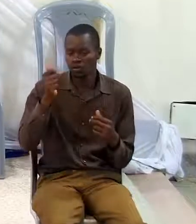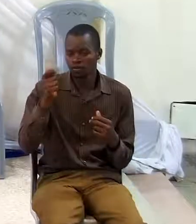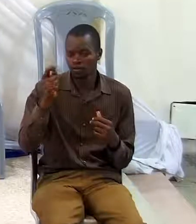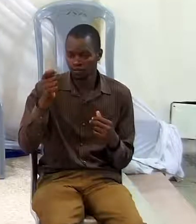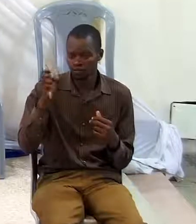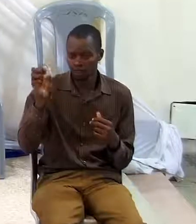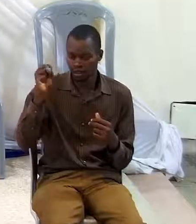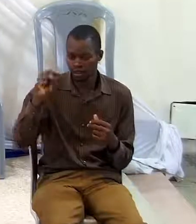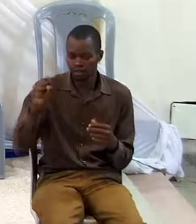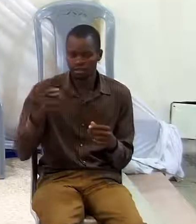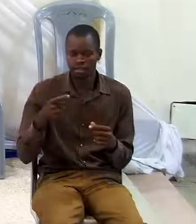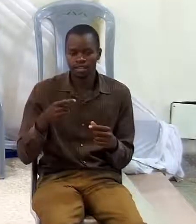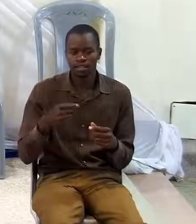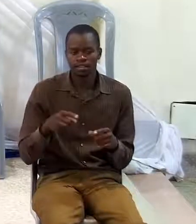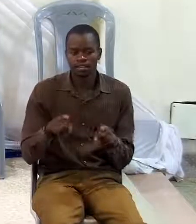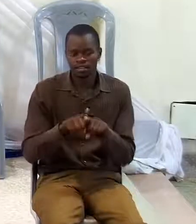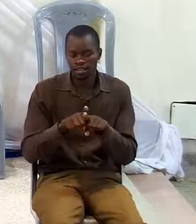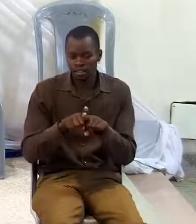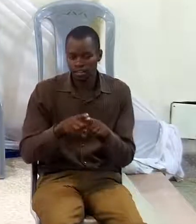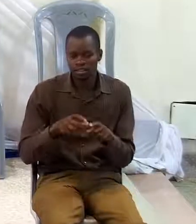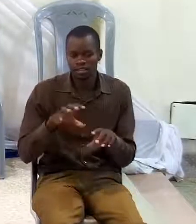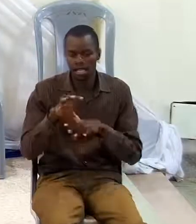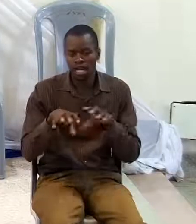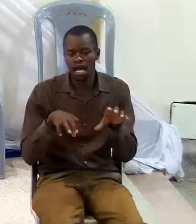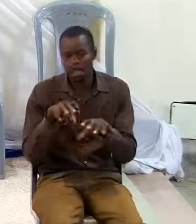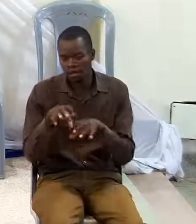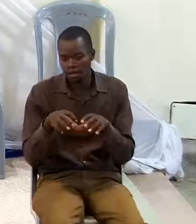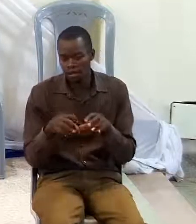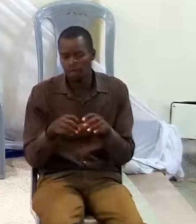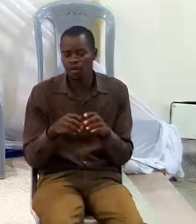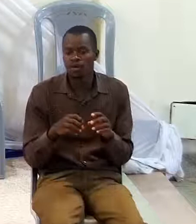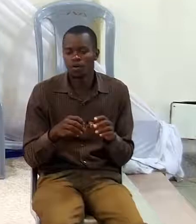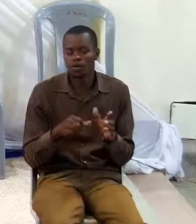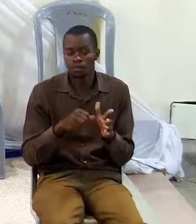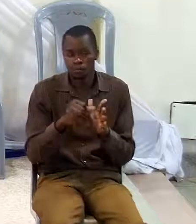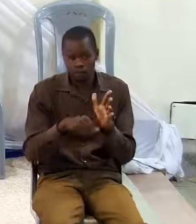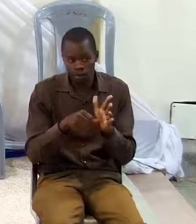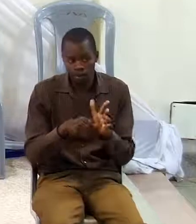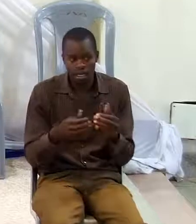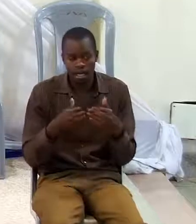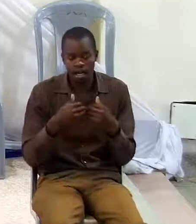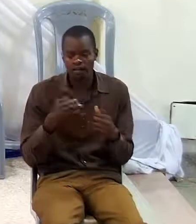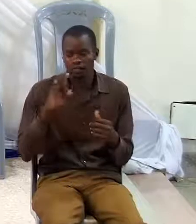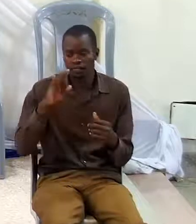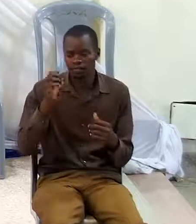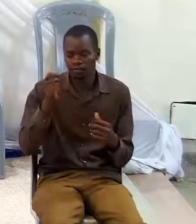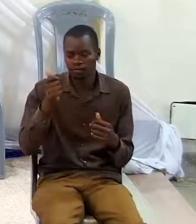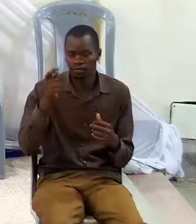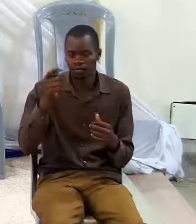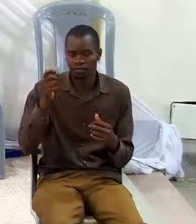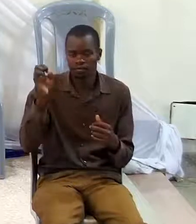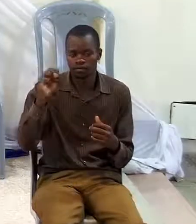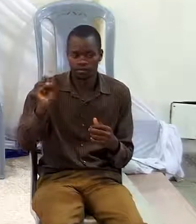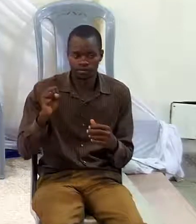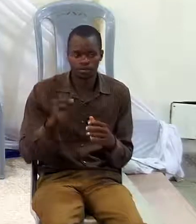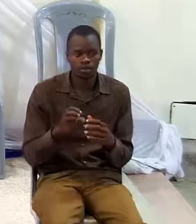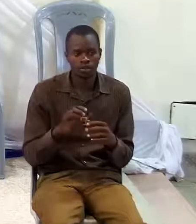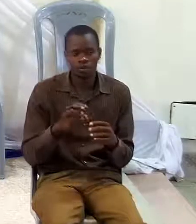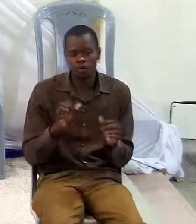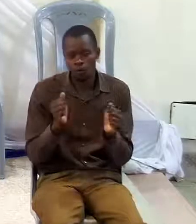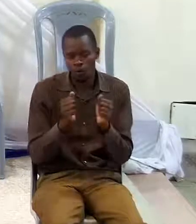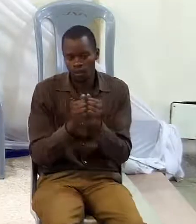the animal-based products that have cholesterol. So with Elianto, because you are not processing